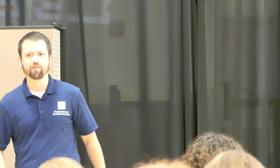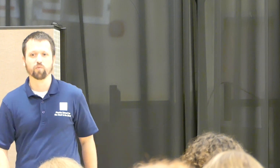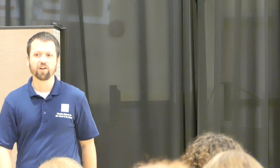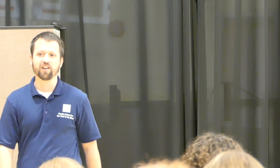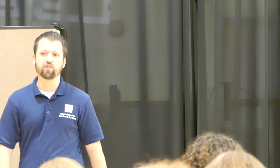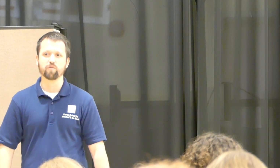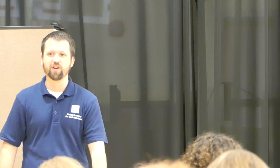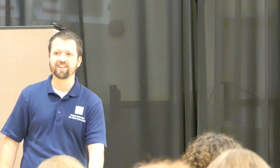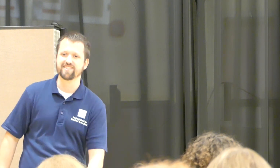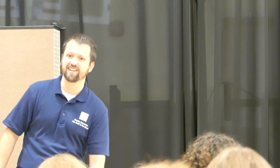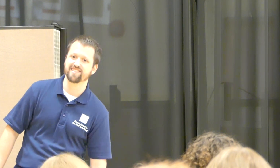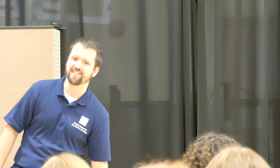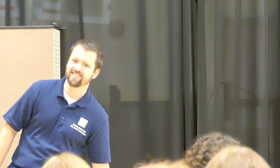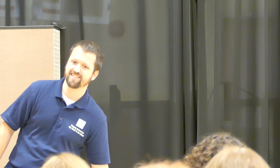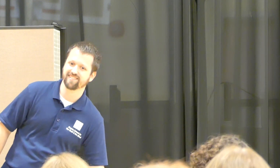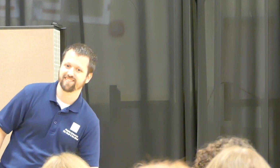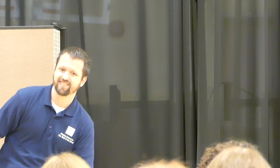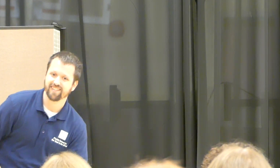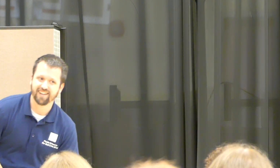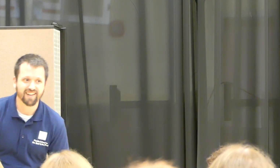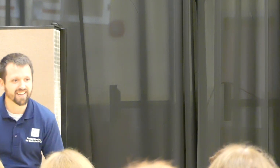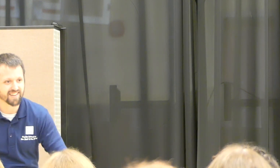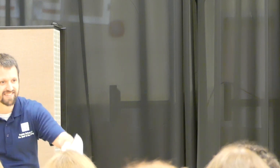we're going to do some practice. Which is better than the two, right? Yes.